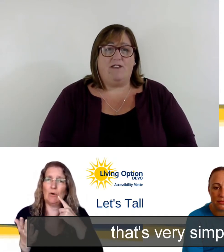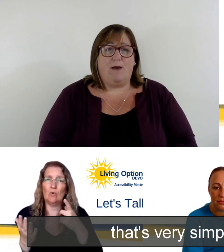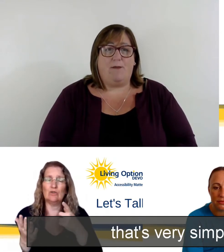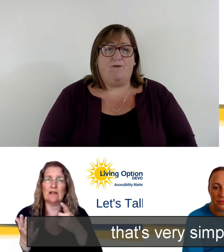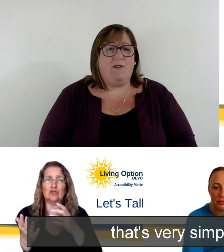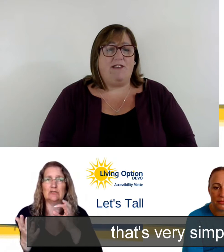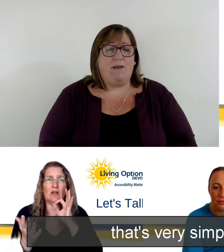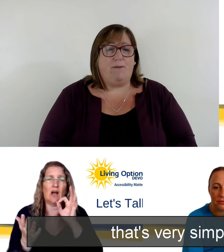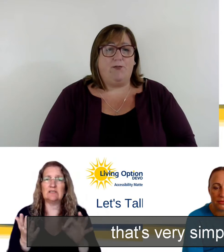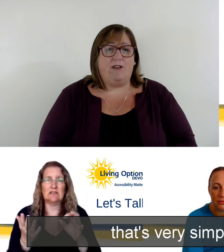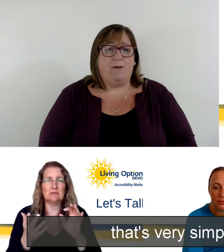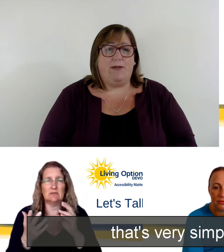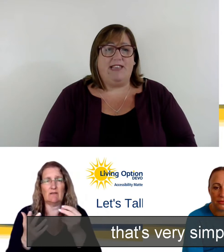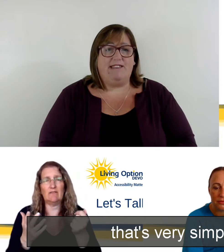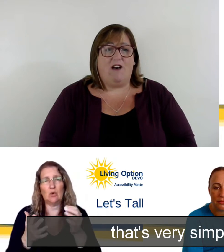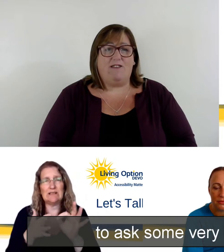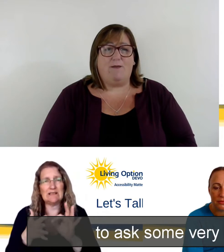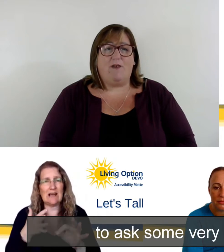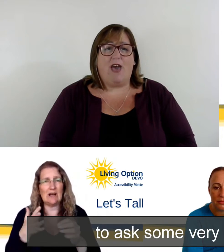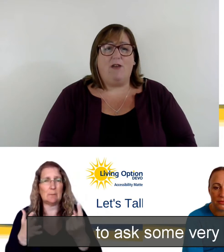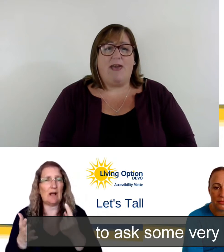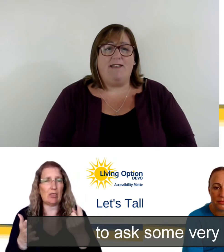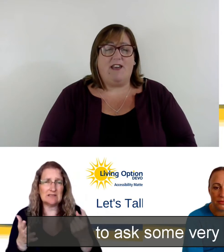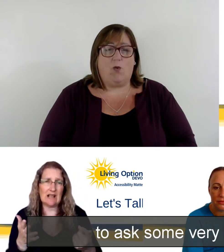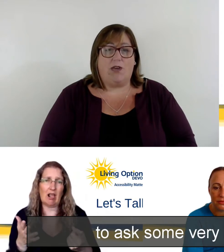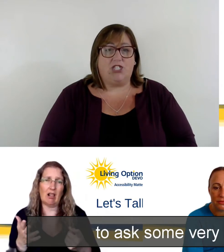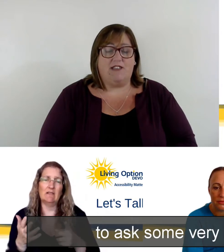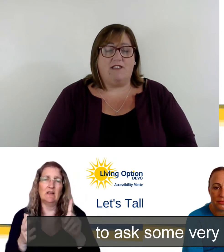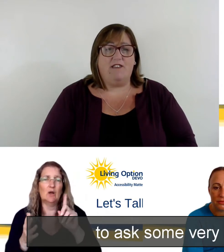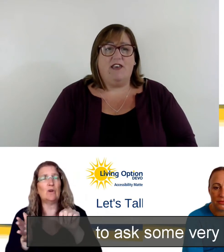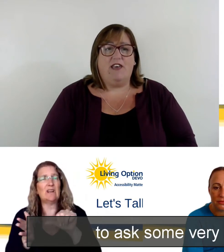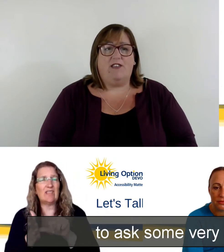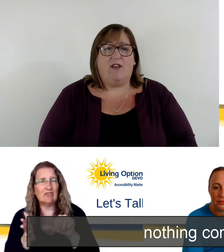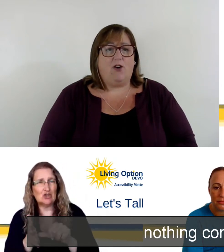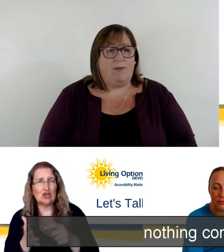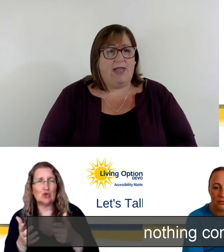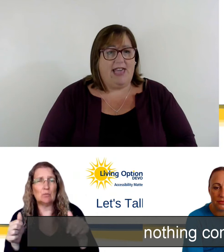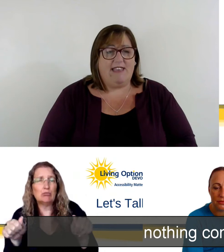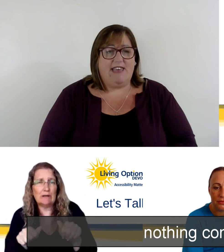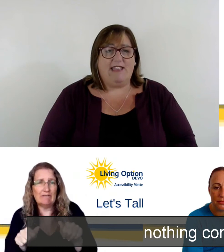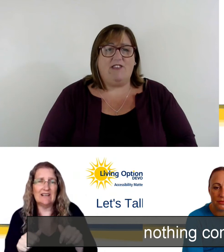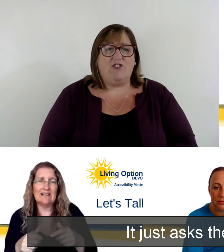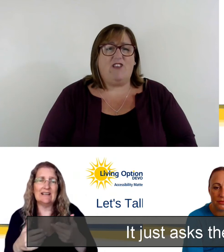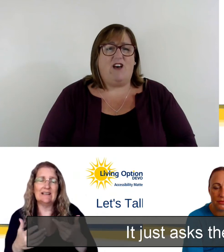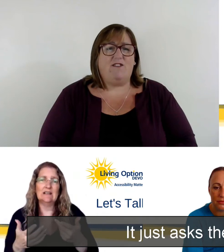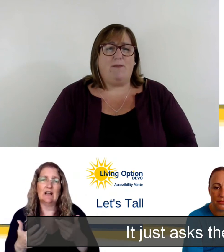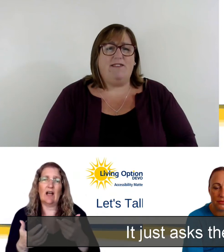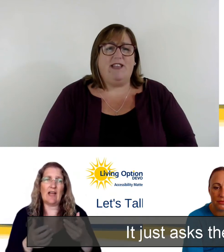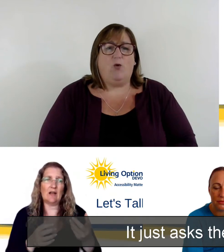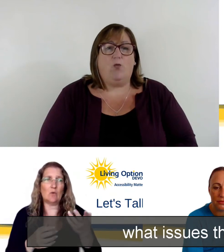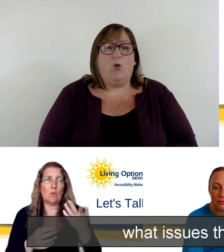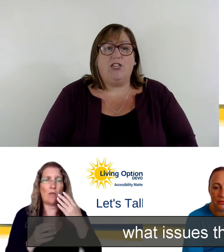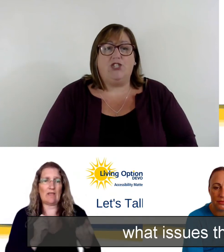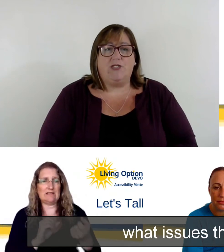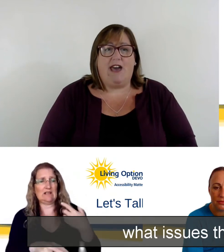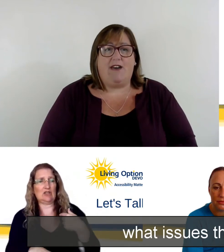form that's very simple to complete. It asks some very basic questions, nothing complicated. It just asks them